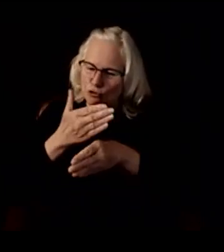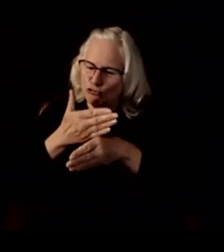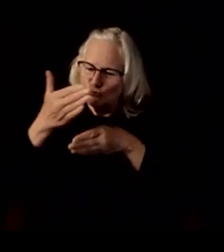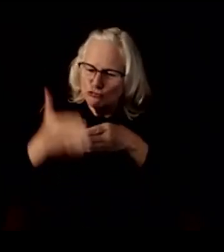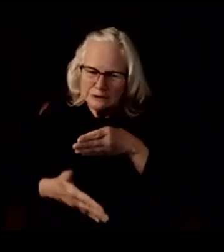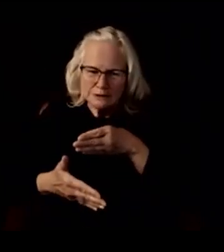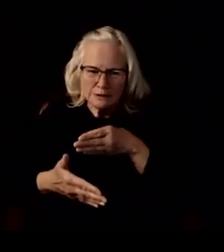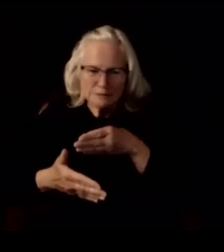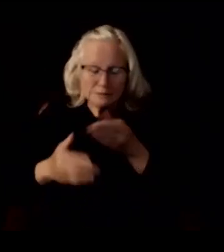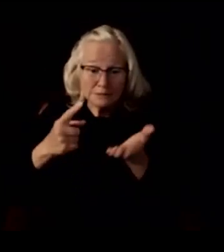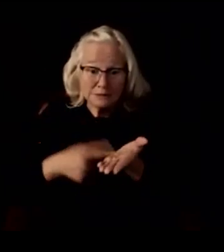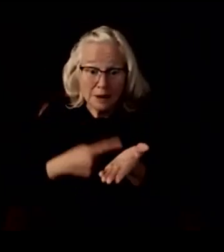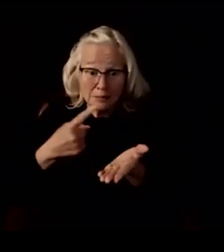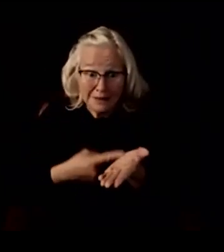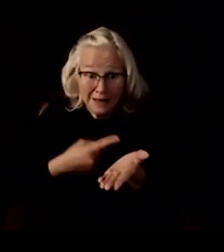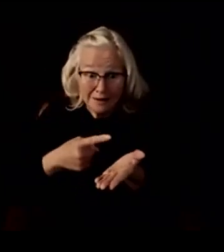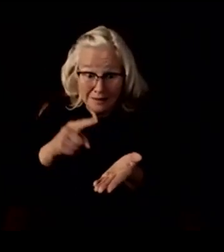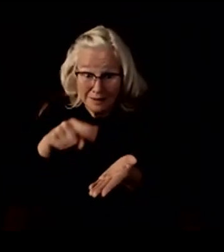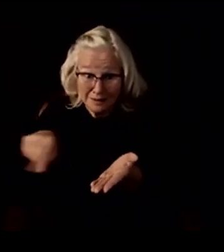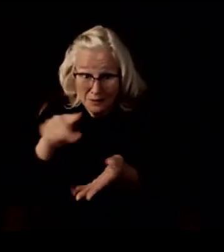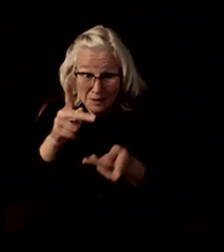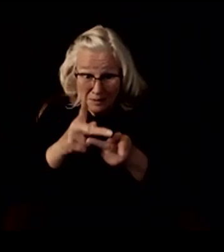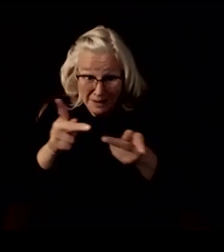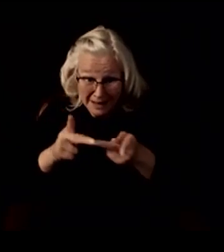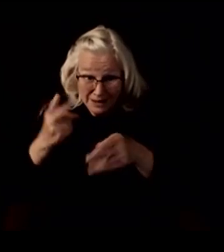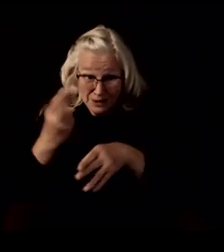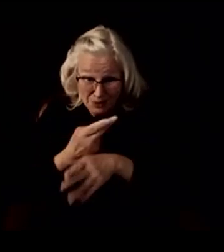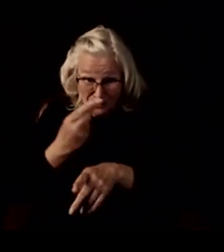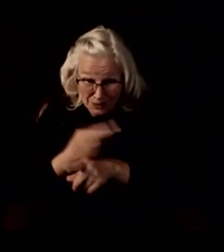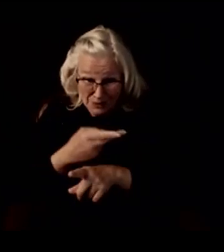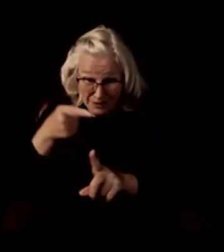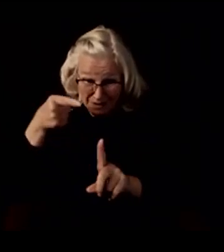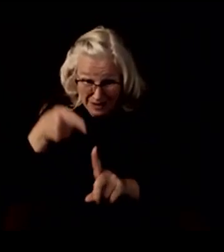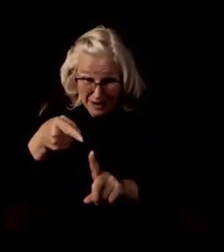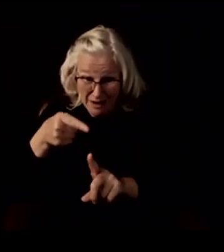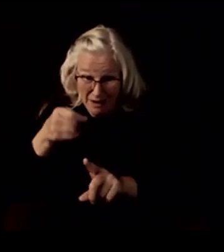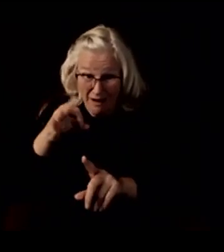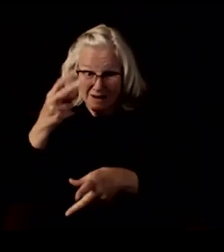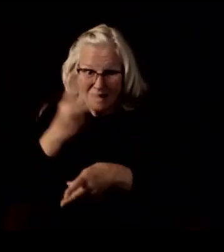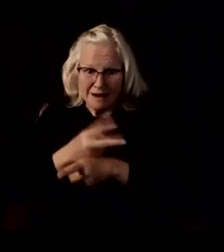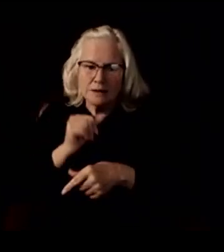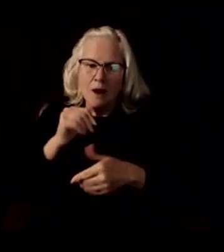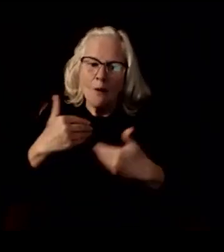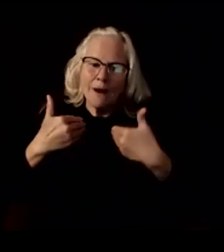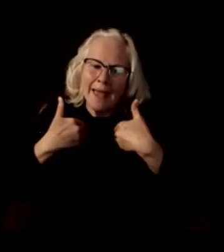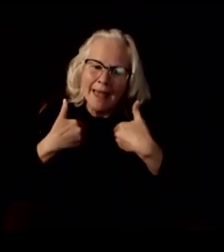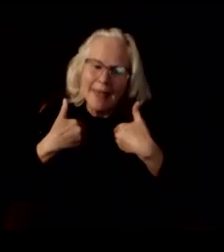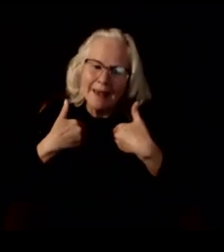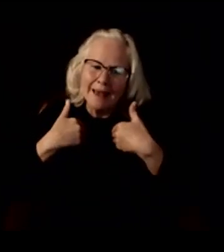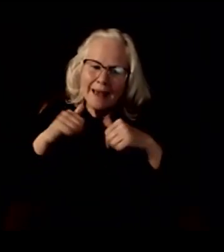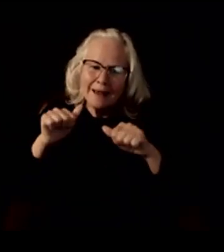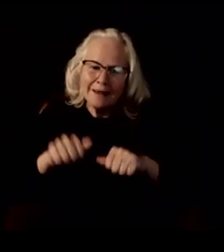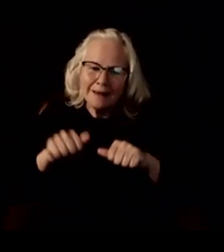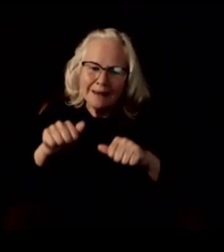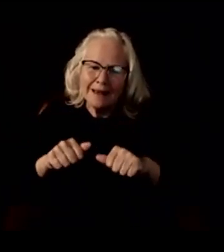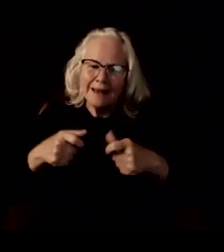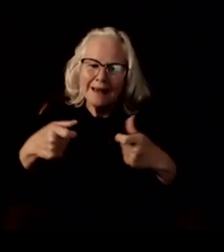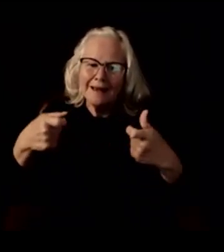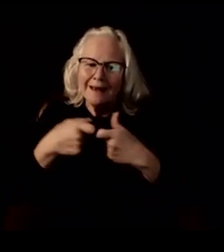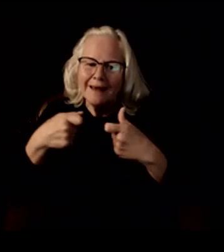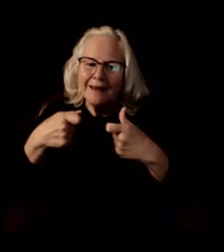tests don't have the ability to electronically report laboratory information to us. So it gets to be a little